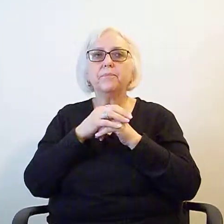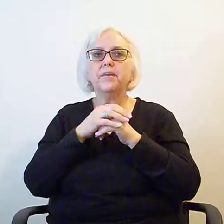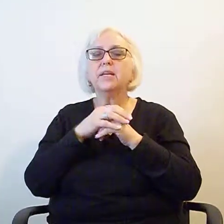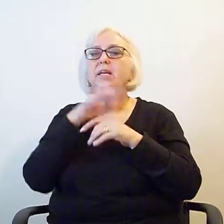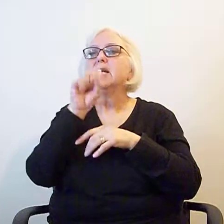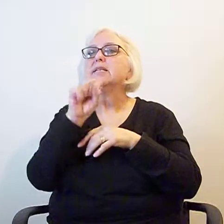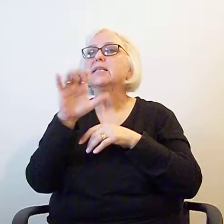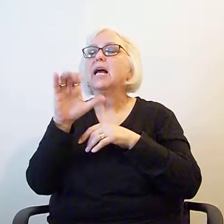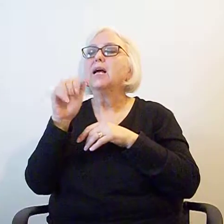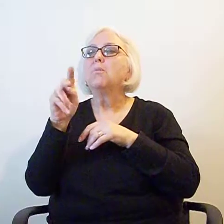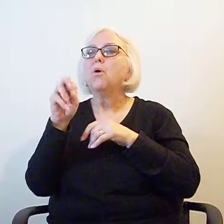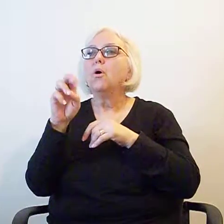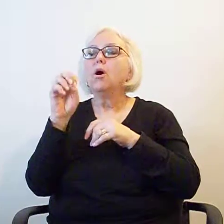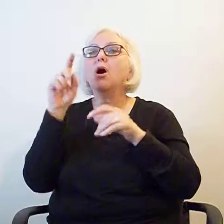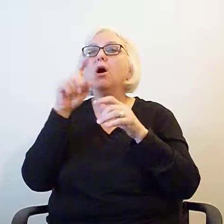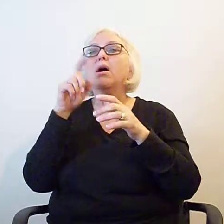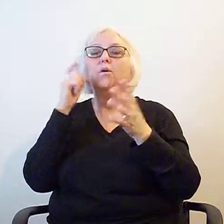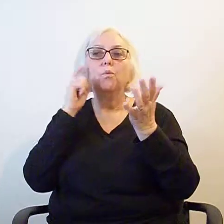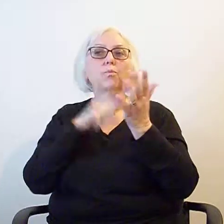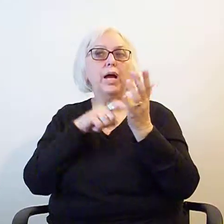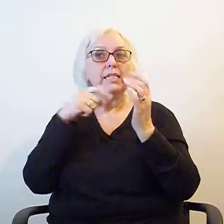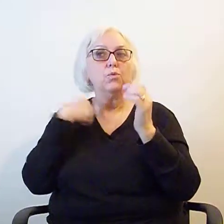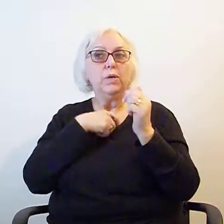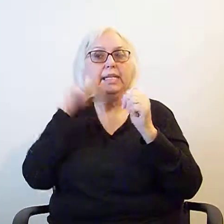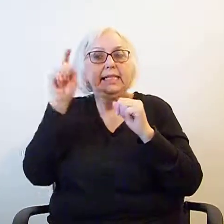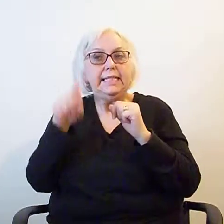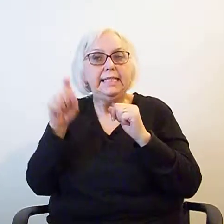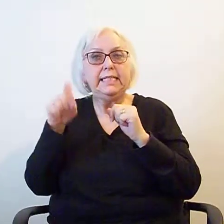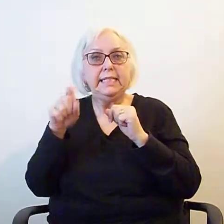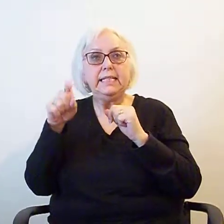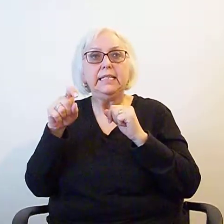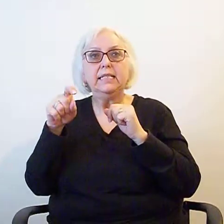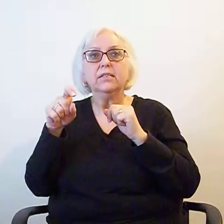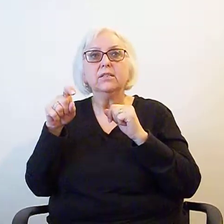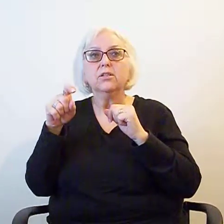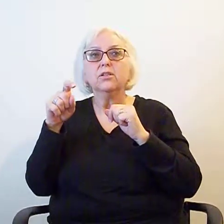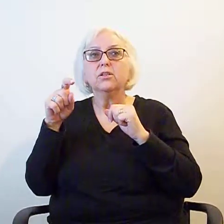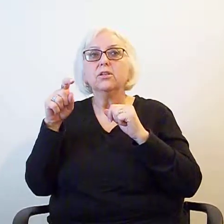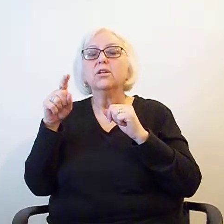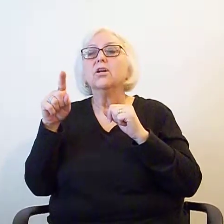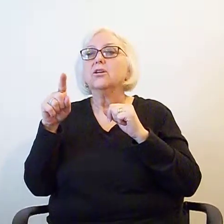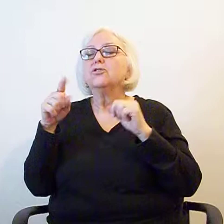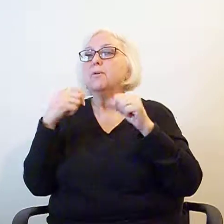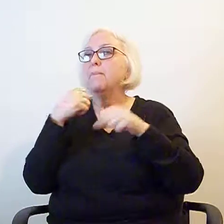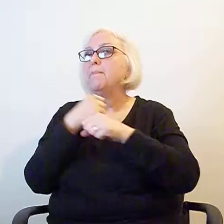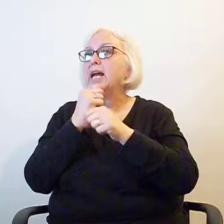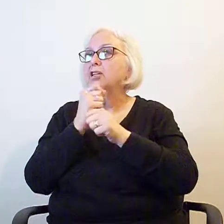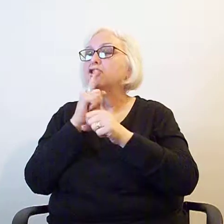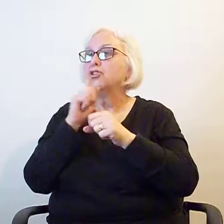Sycamore recognizes the need to balance your right to be free from invasion of